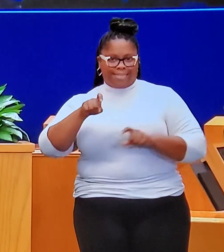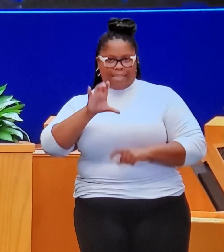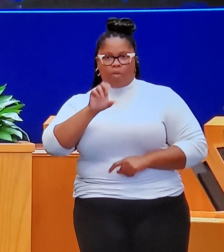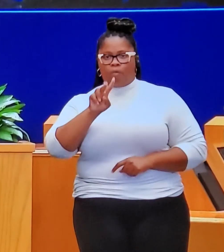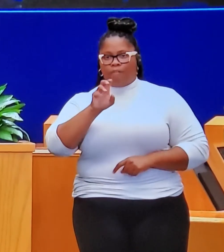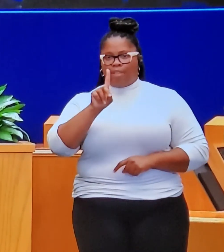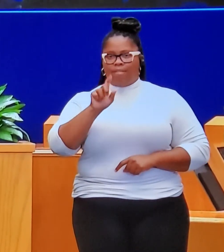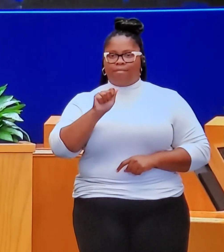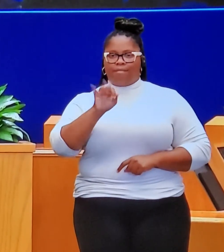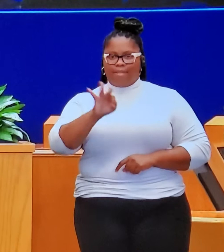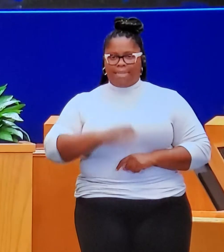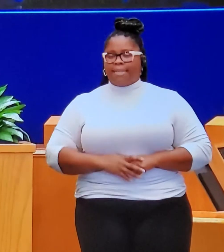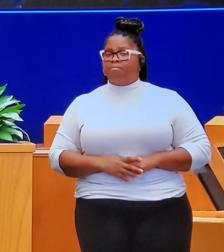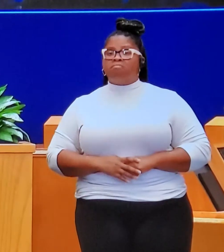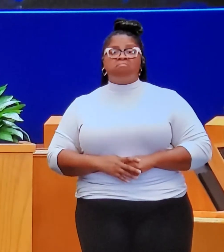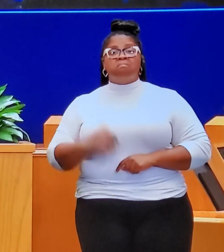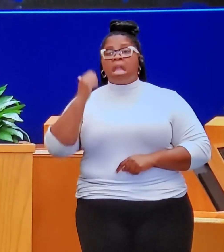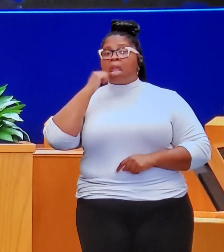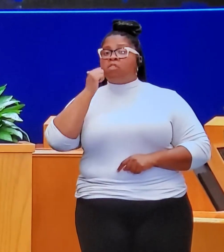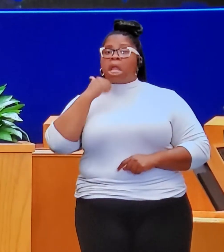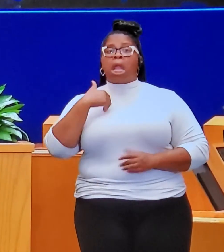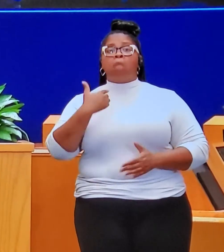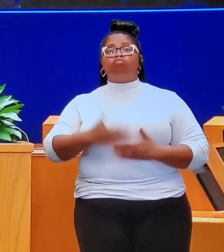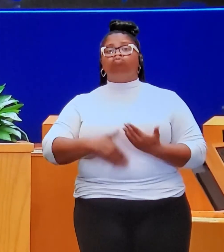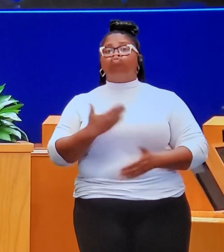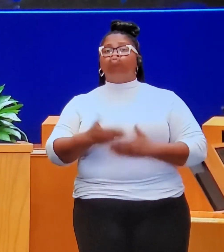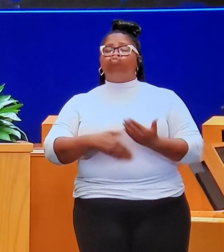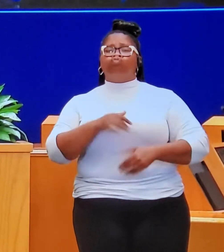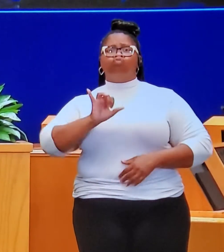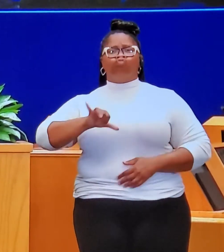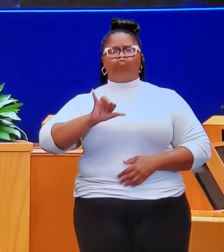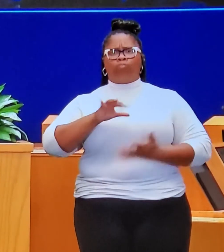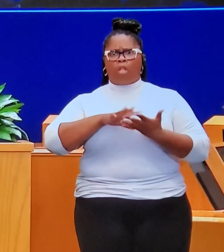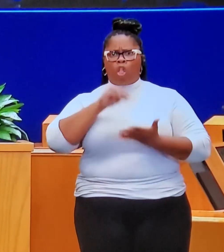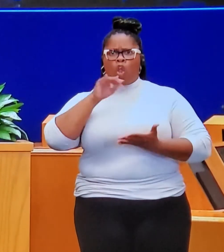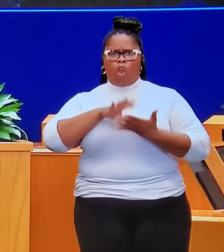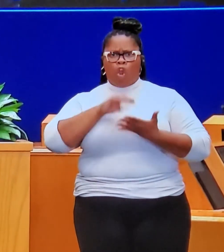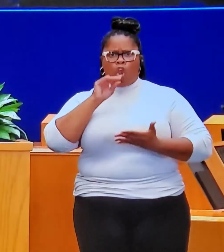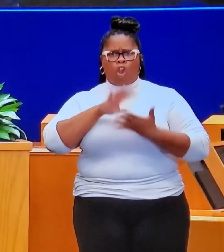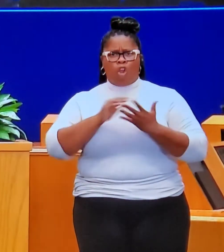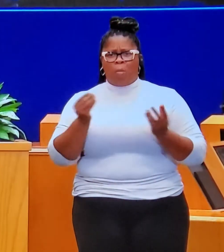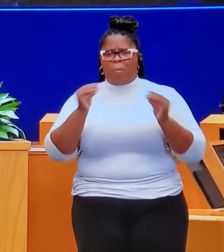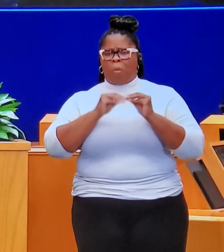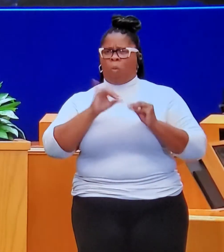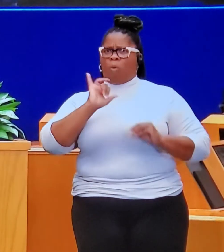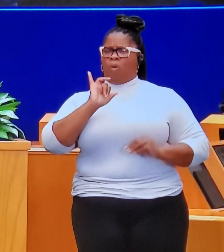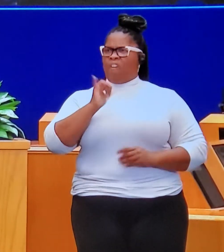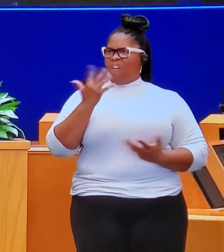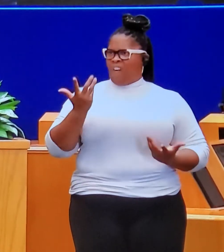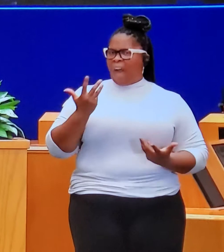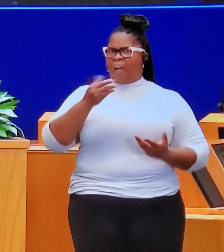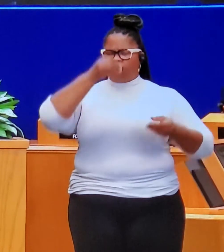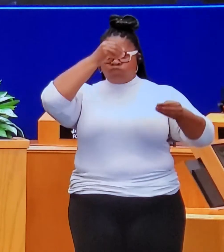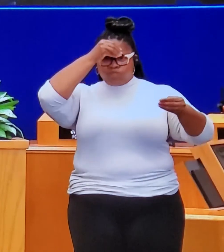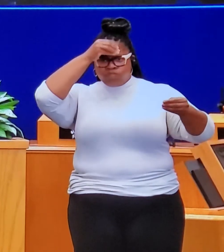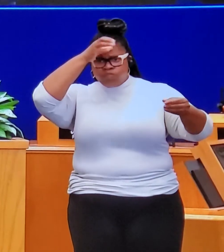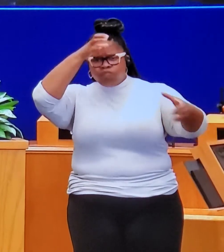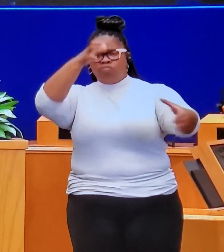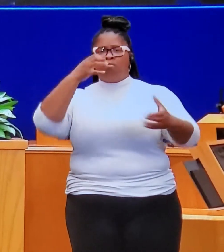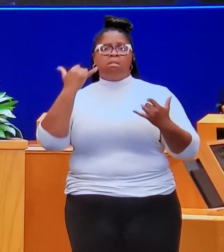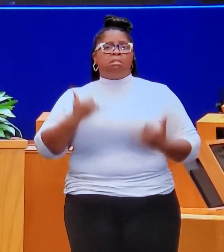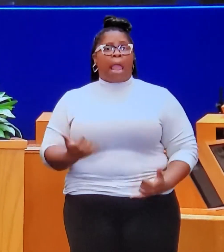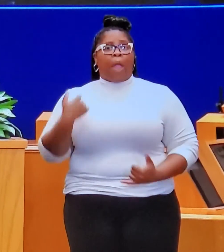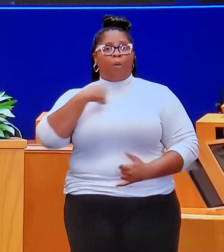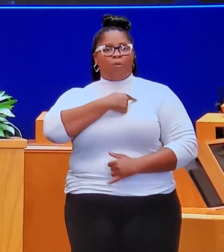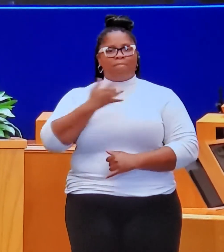We're learning more every single day about this virus, and we're really benefiting from a large group of researchers